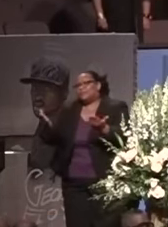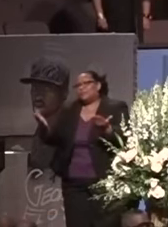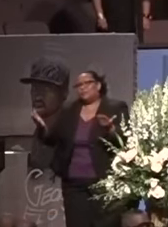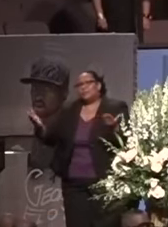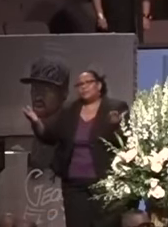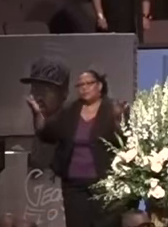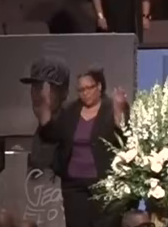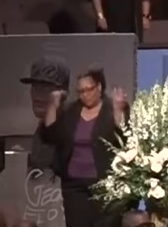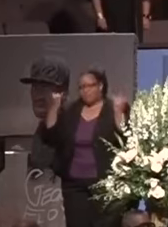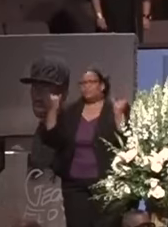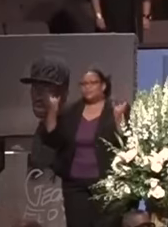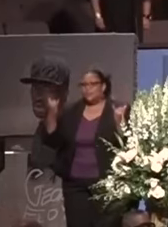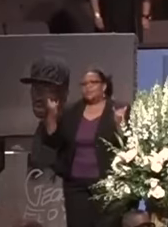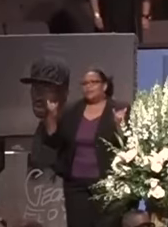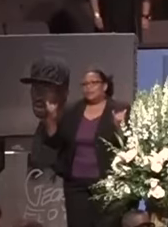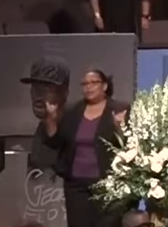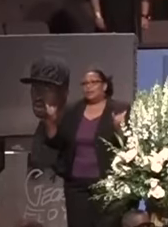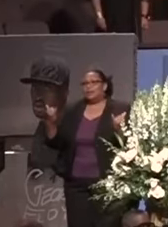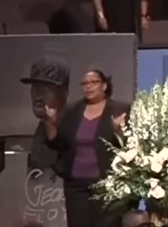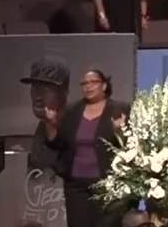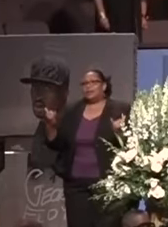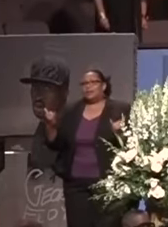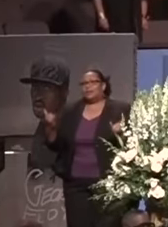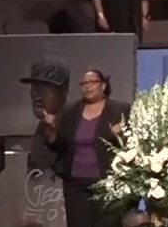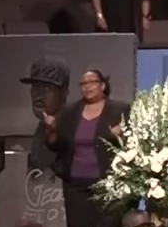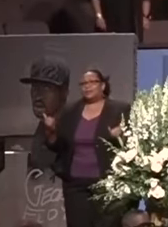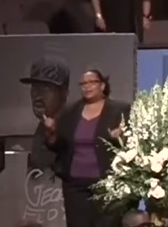for you today.